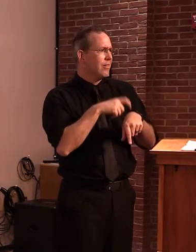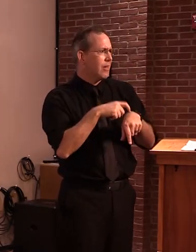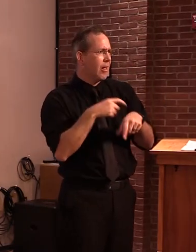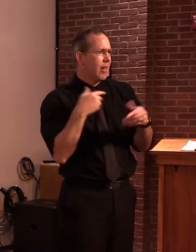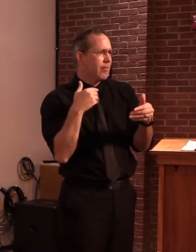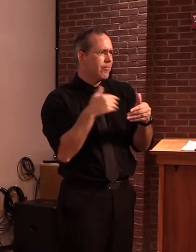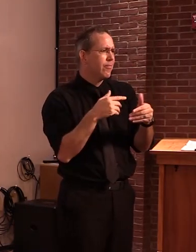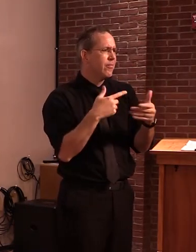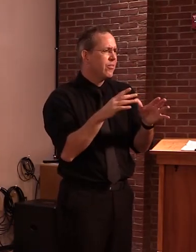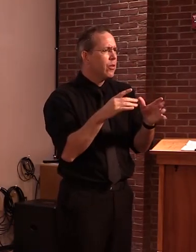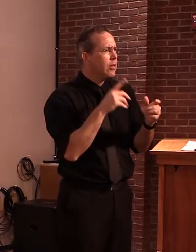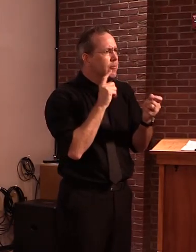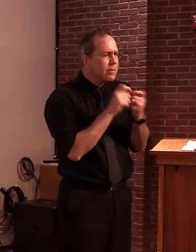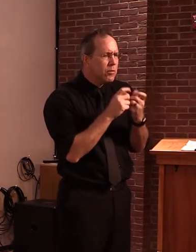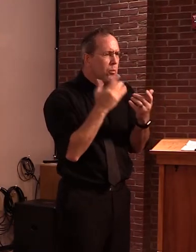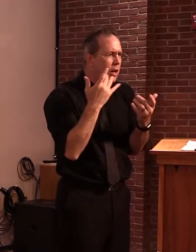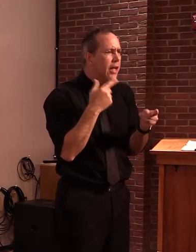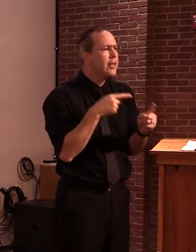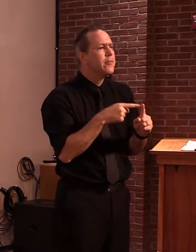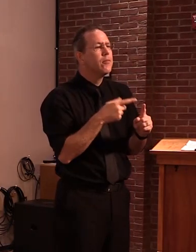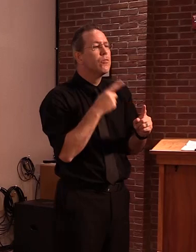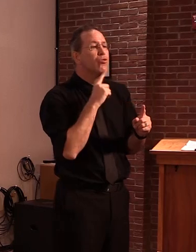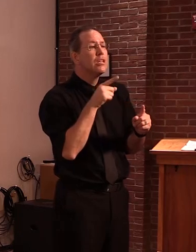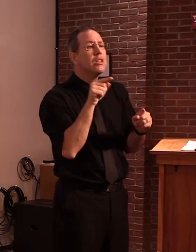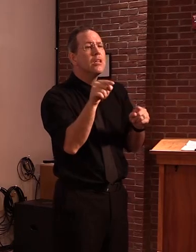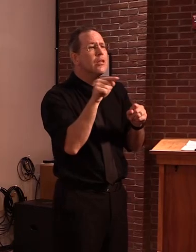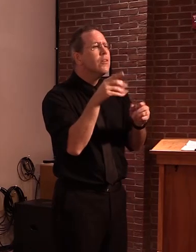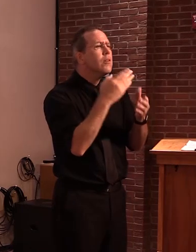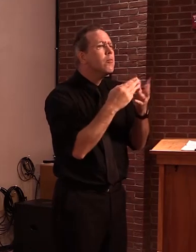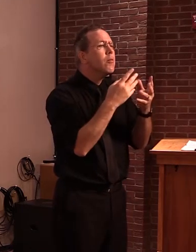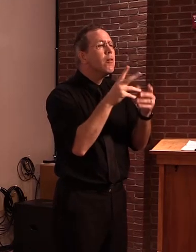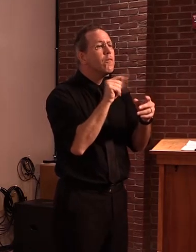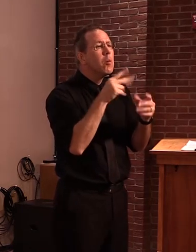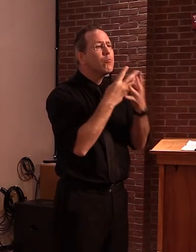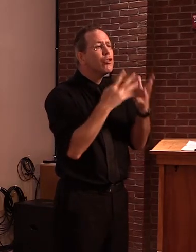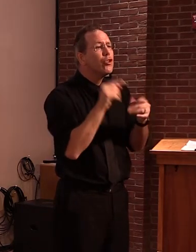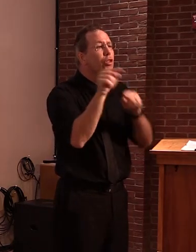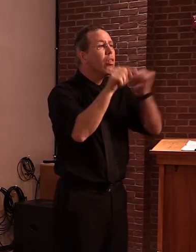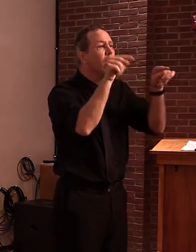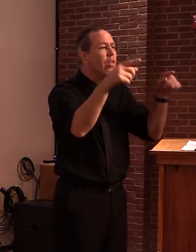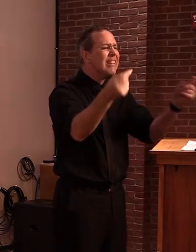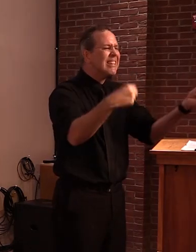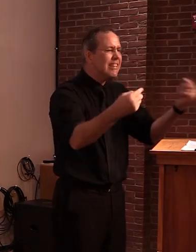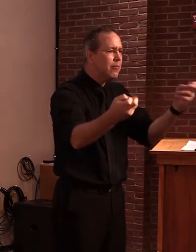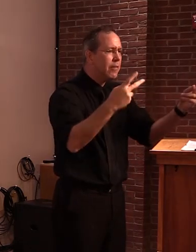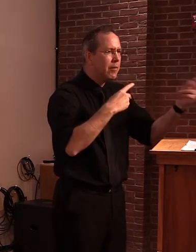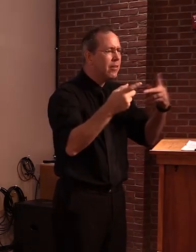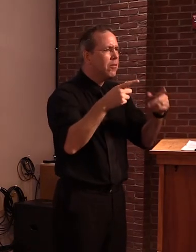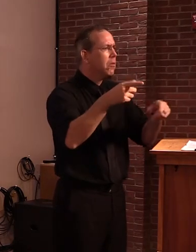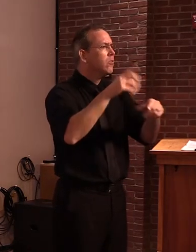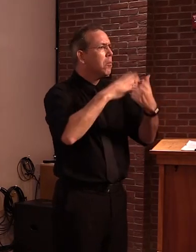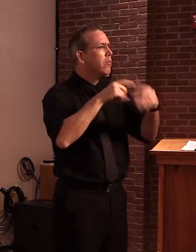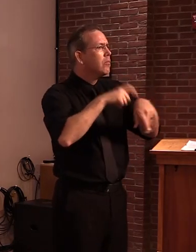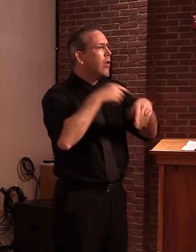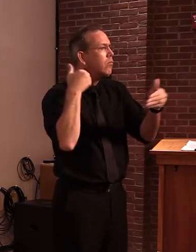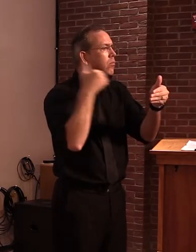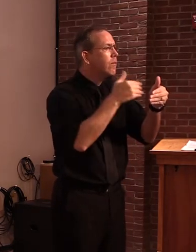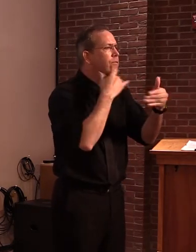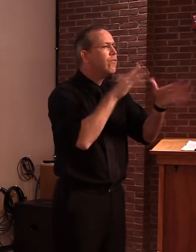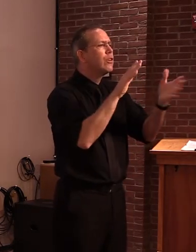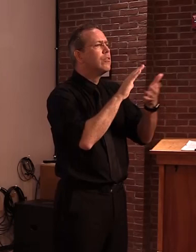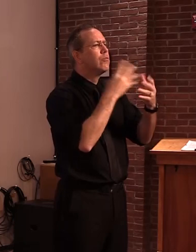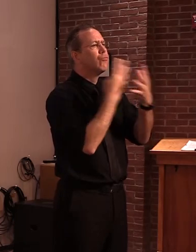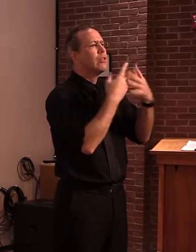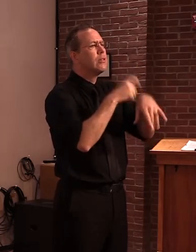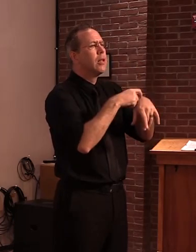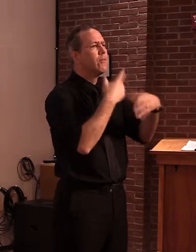I don't have the specifics on this, but they're usually brought back to get ready for release. Okay, moving on. Greg from